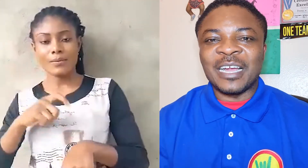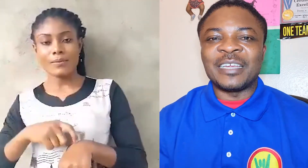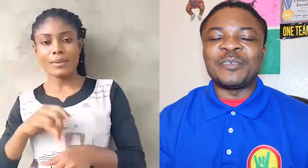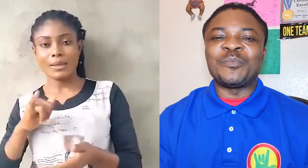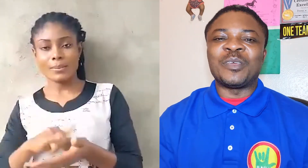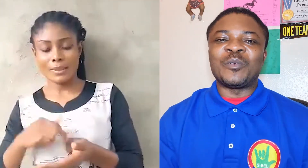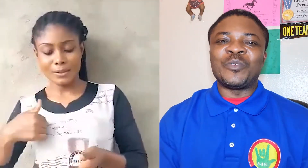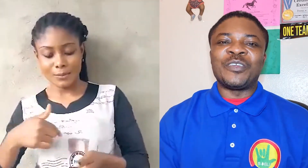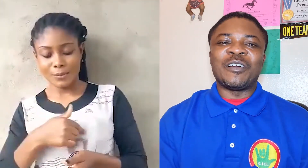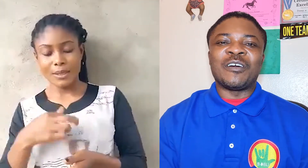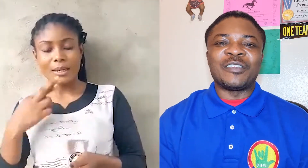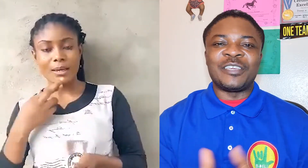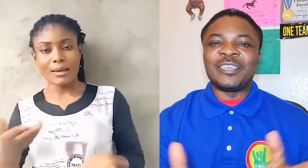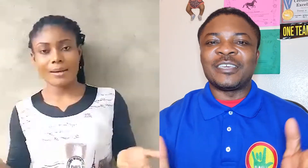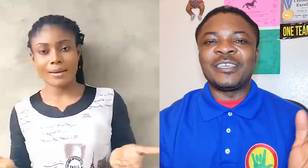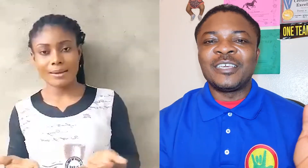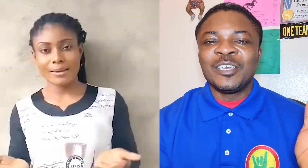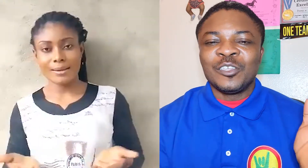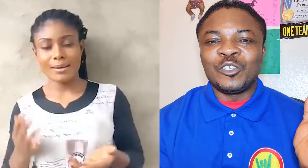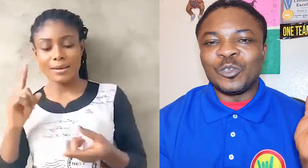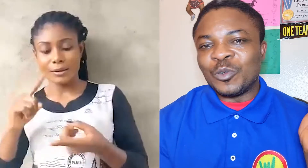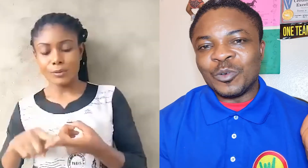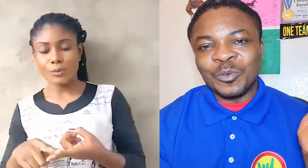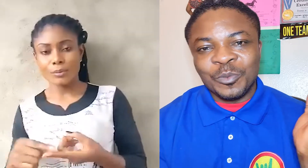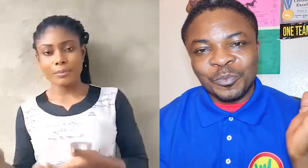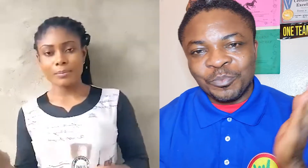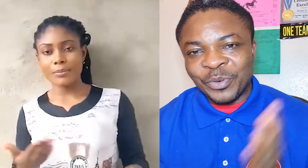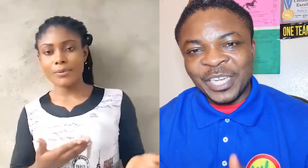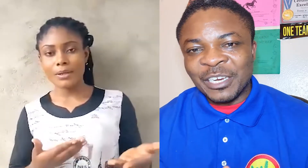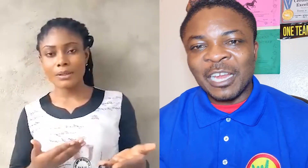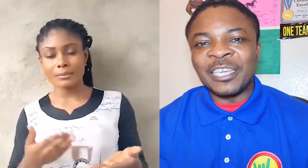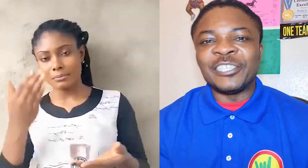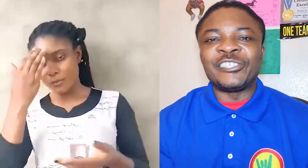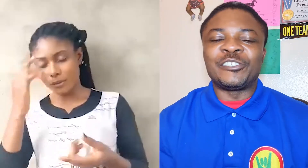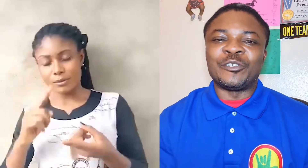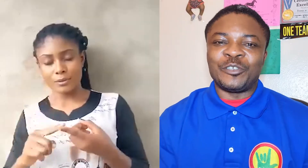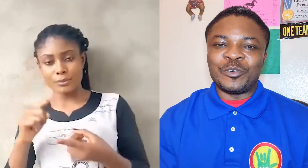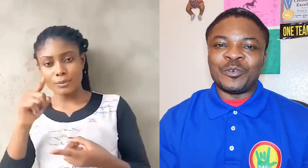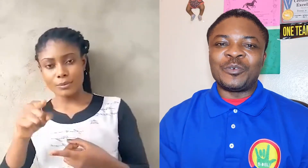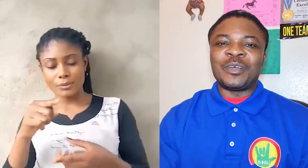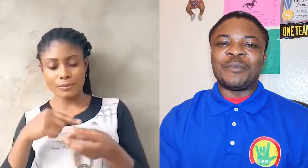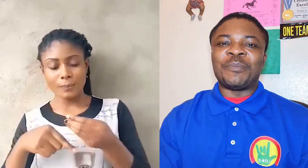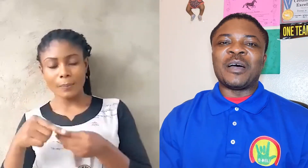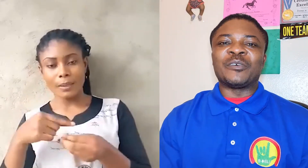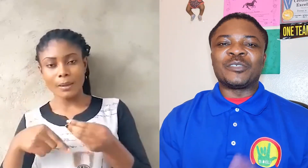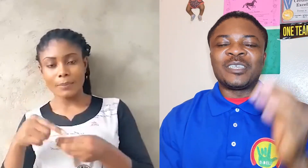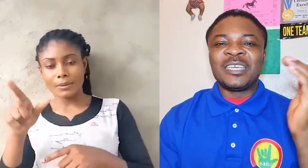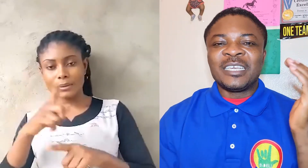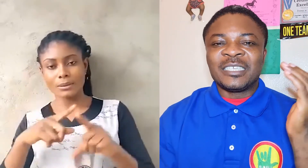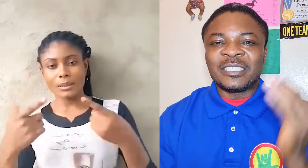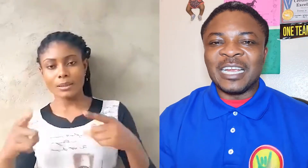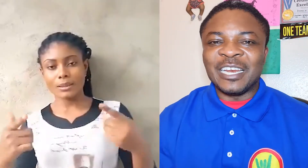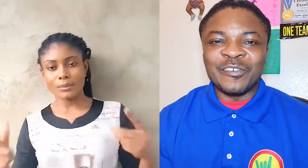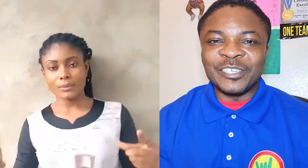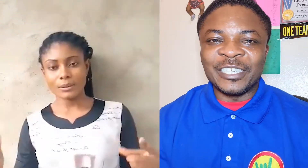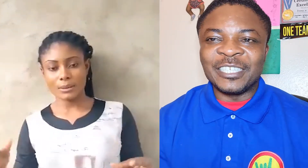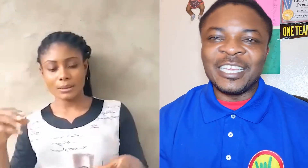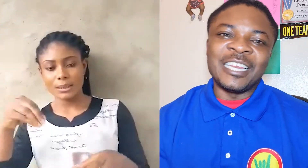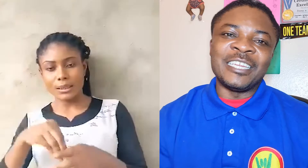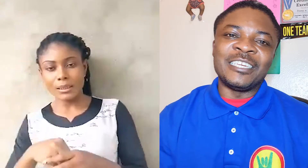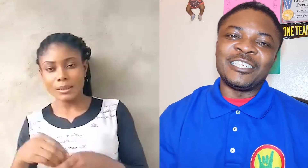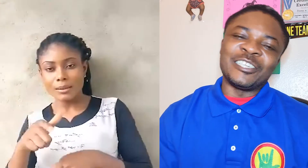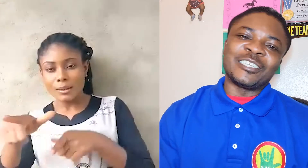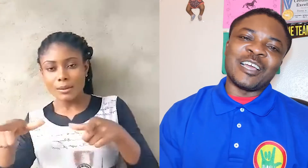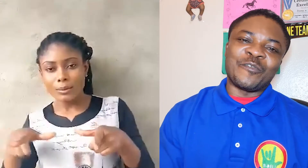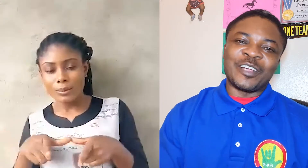wonderful time that we are here to bring knowledge to you about sign languages